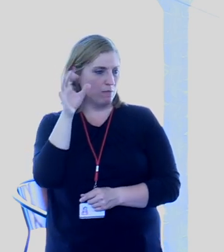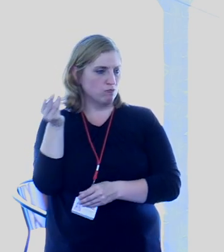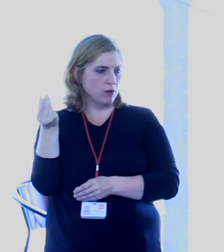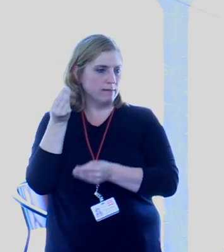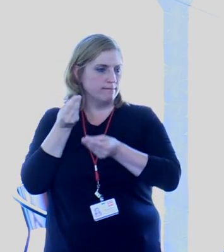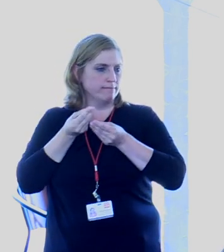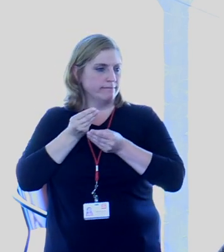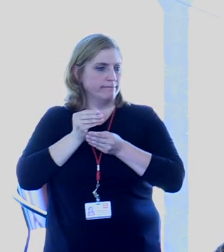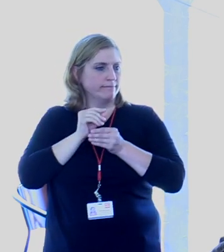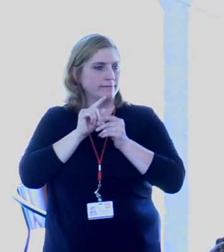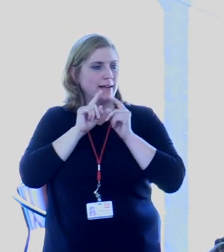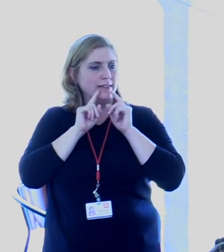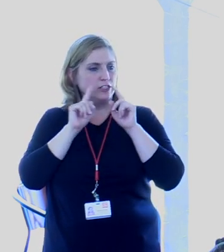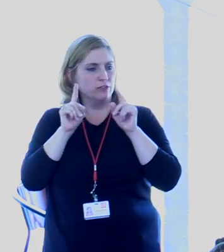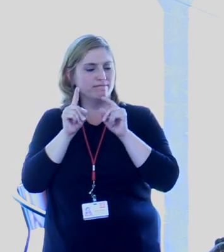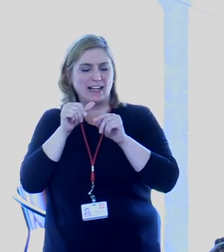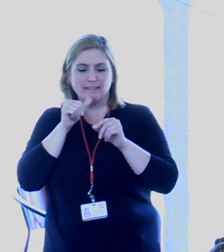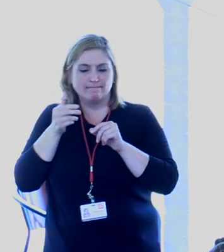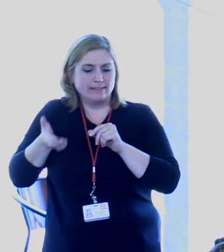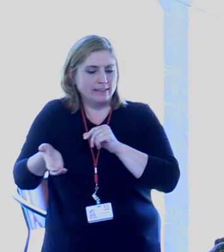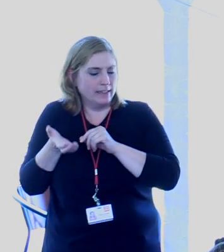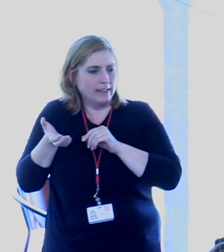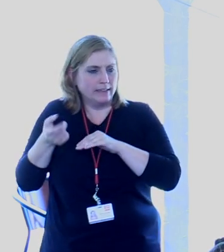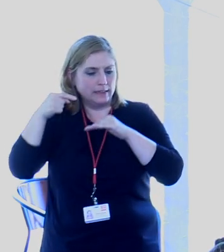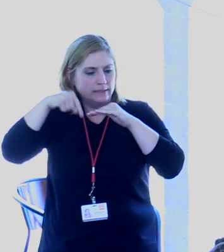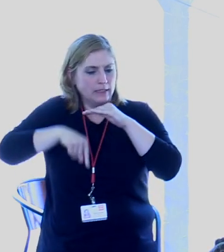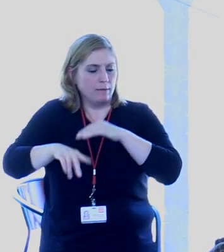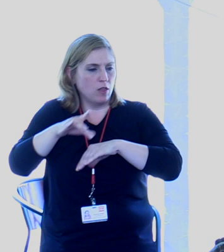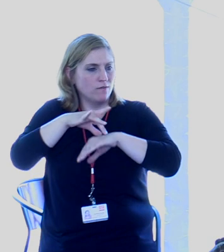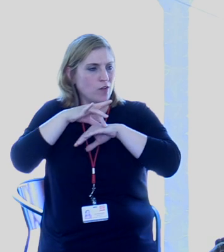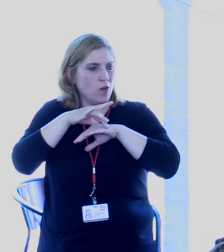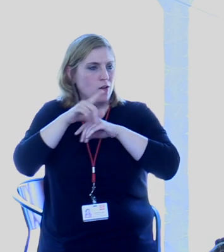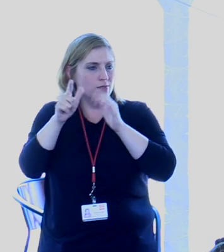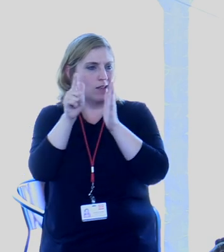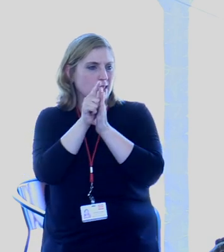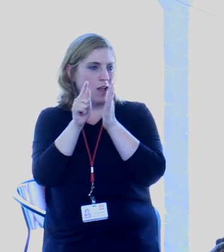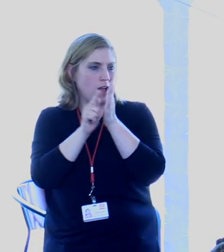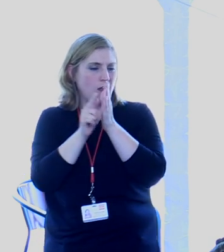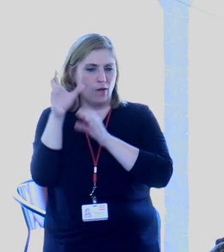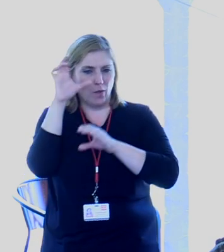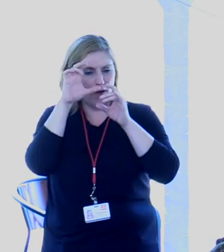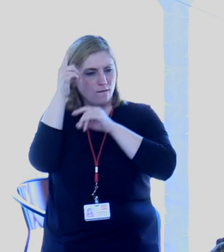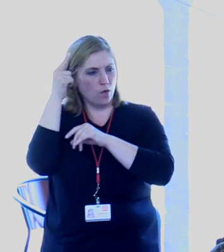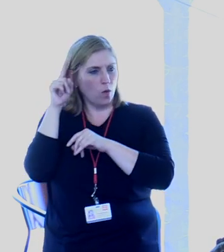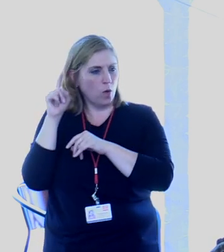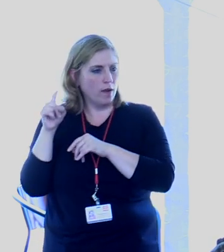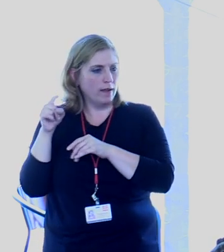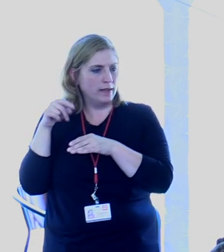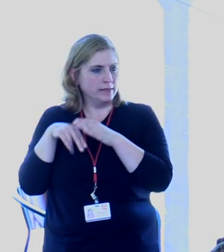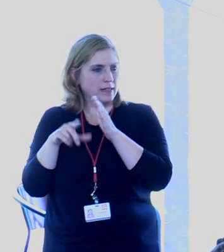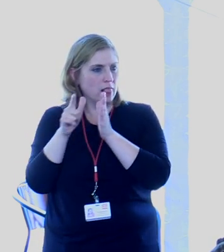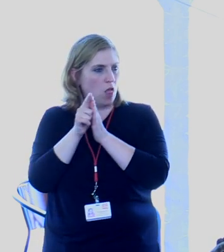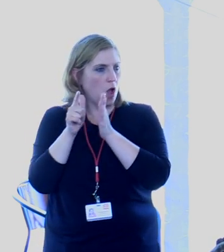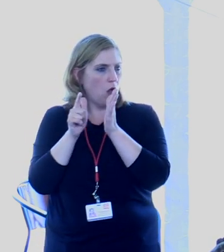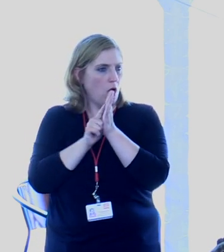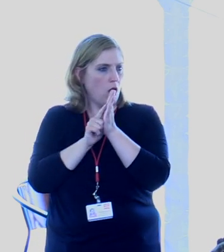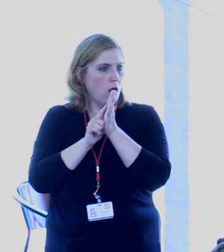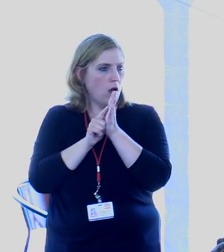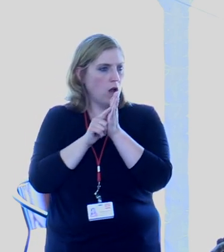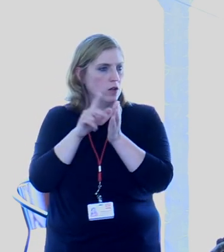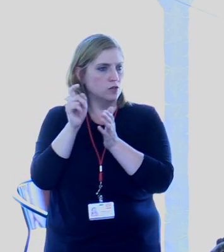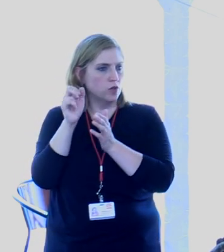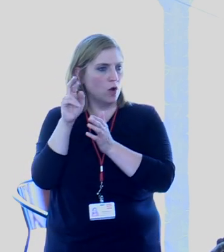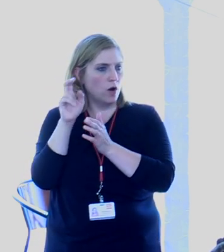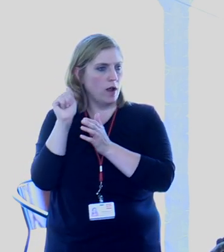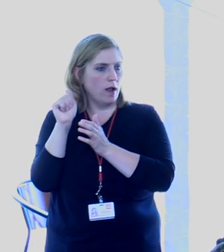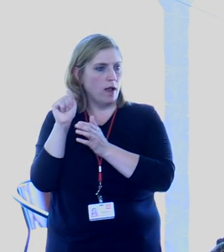an answer. Don't dig in the depths of the earth. The law that you're seeking is the law, the Torah